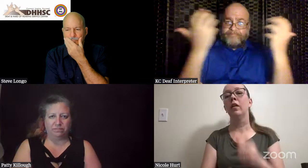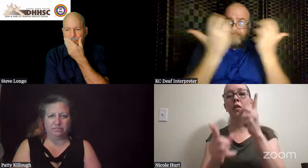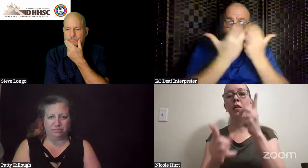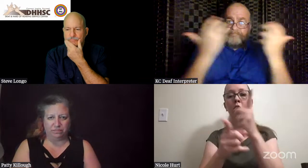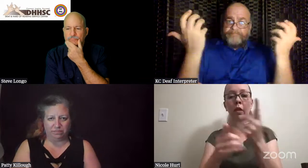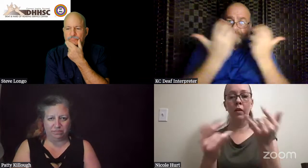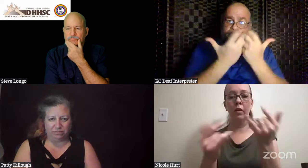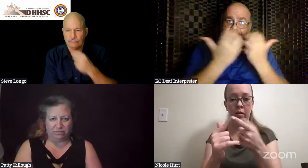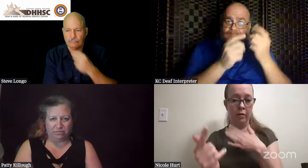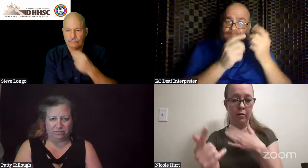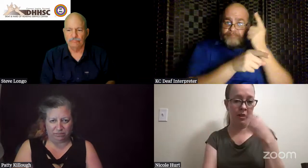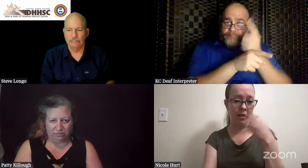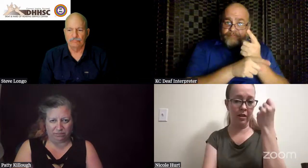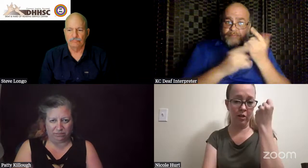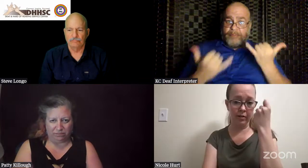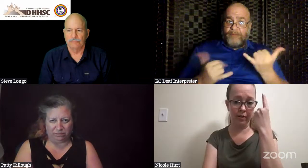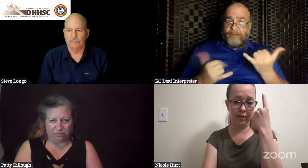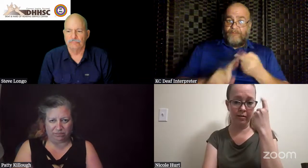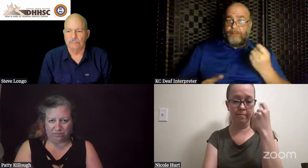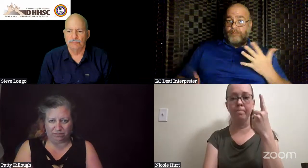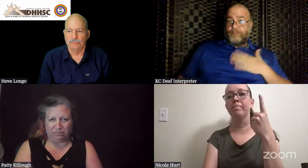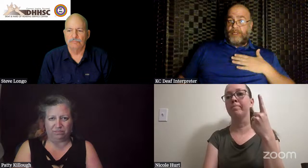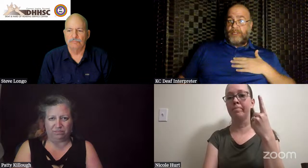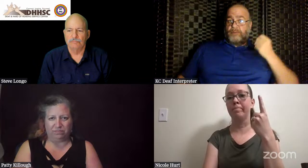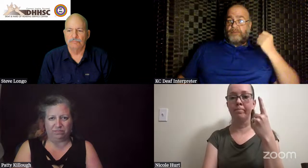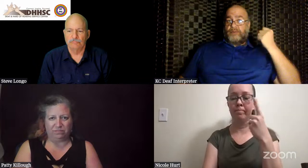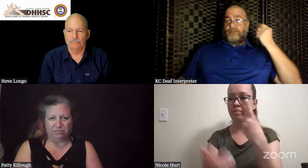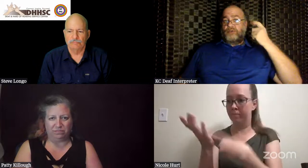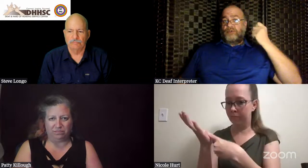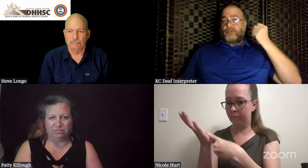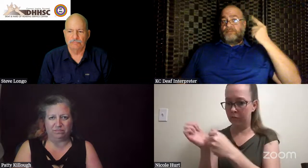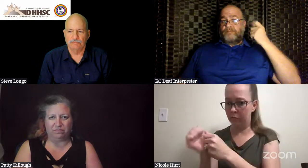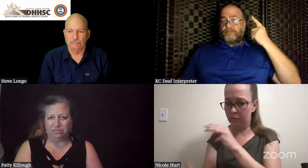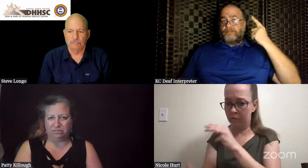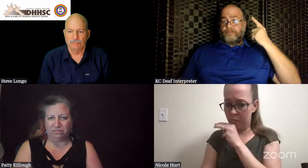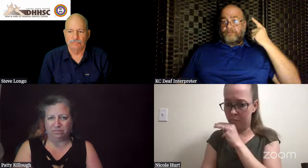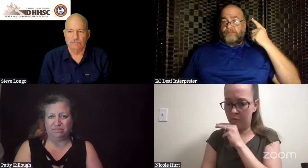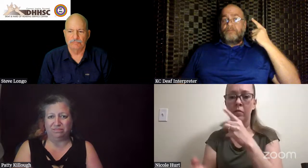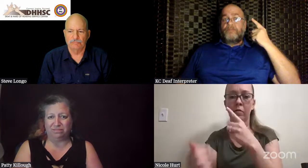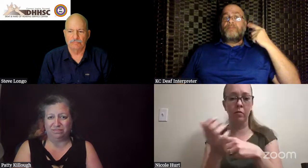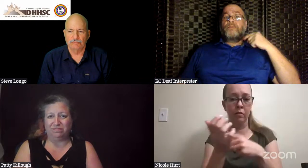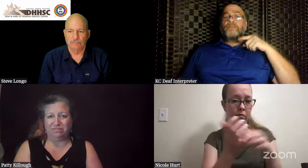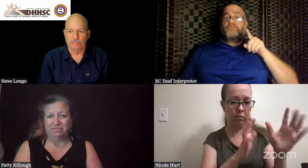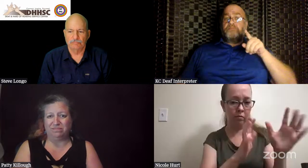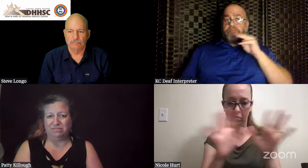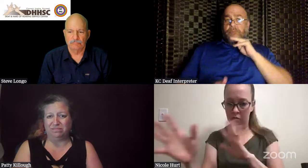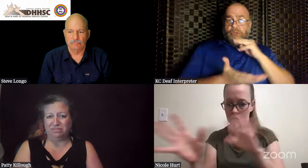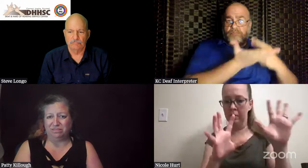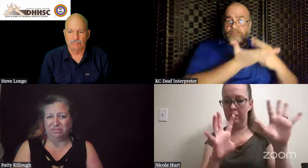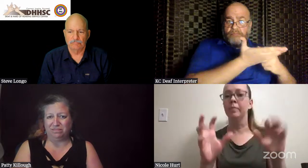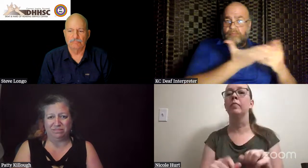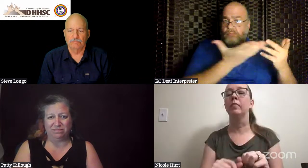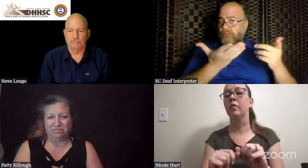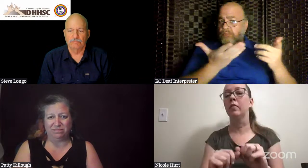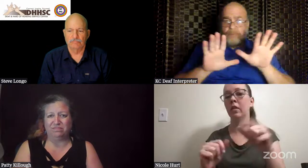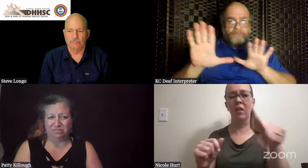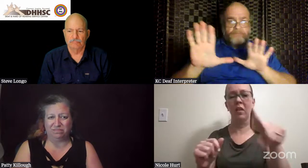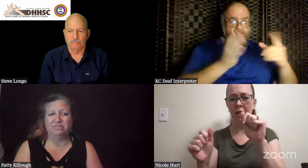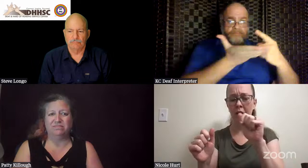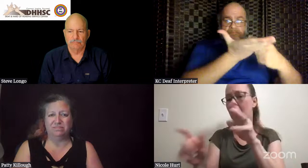be assessing very closely our minutes to make sure that they are accurate. And so from my